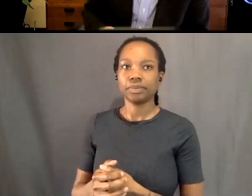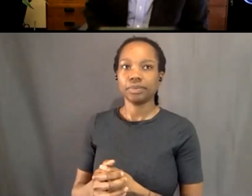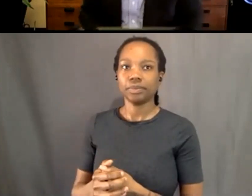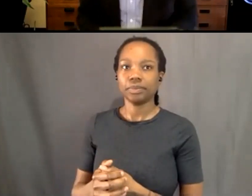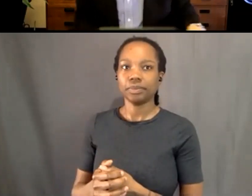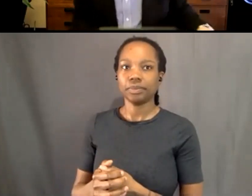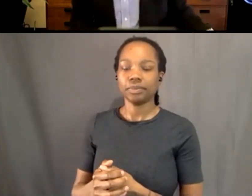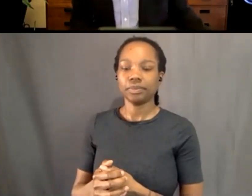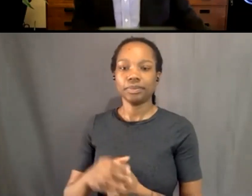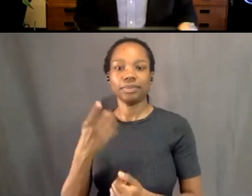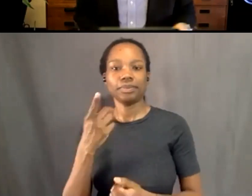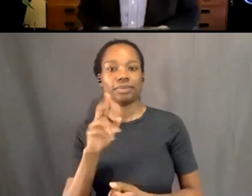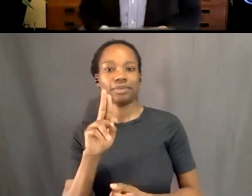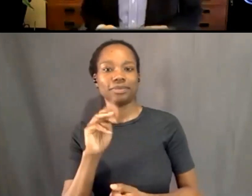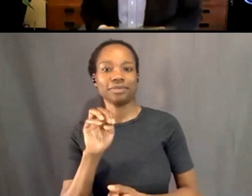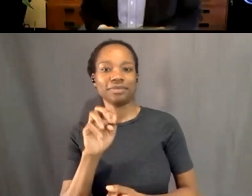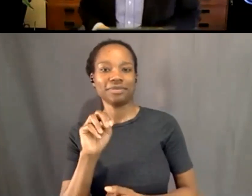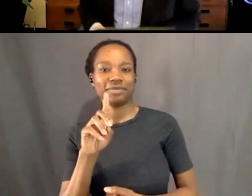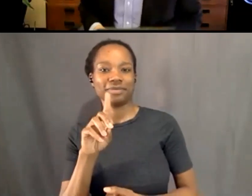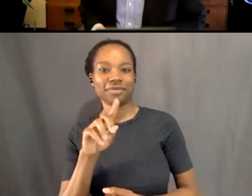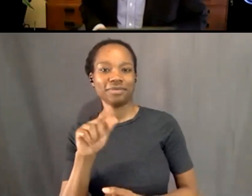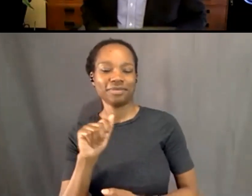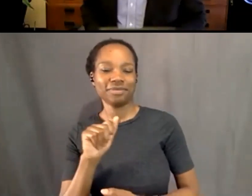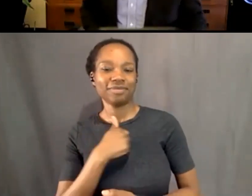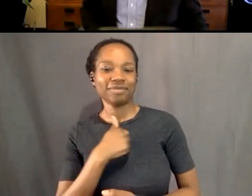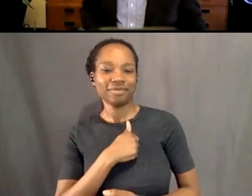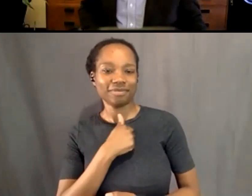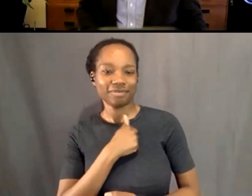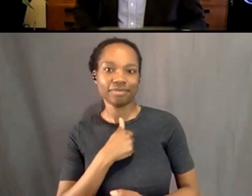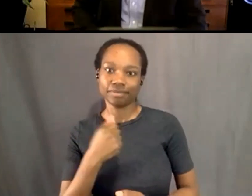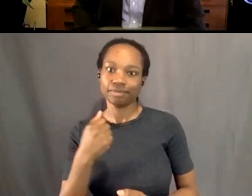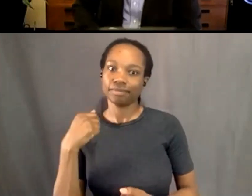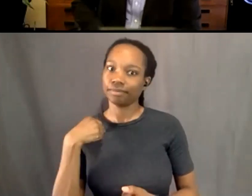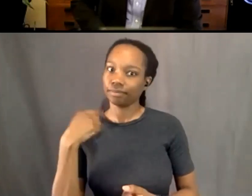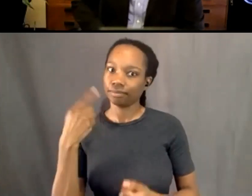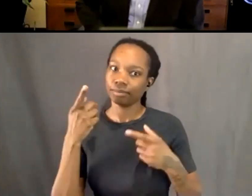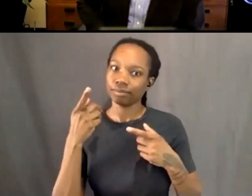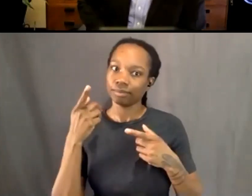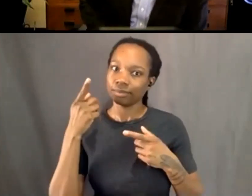Sorry. I've said many times before that this is the largest public health undertaking of our generation.